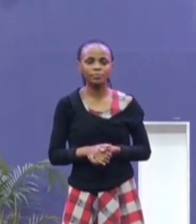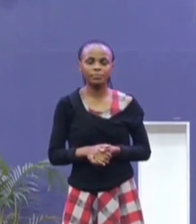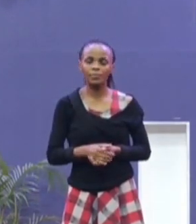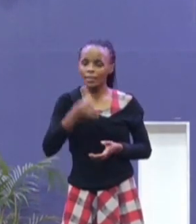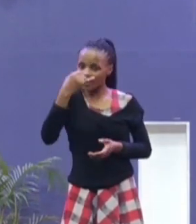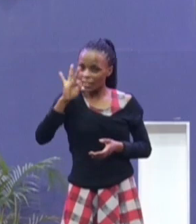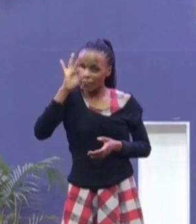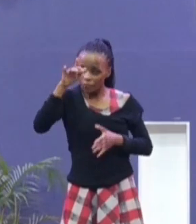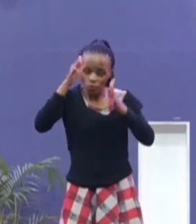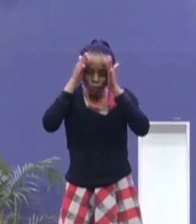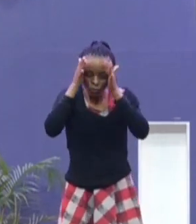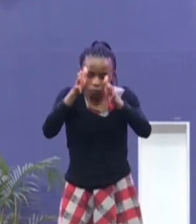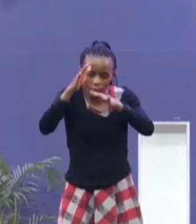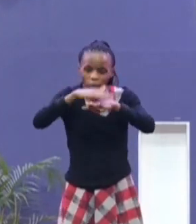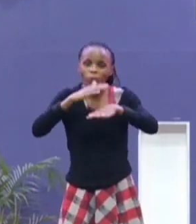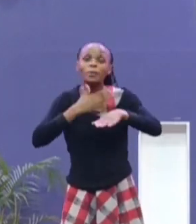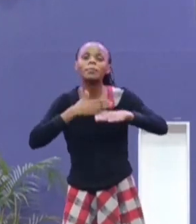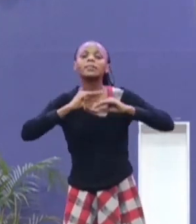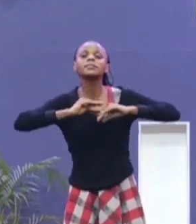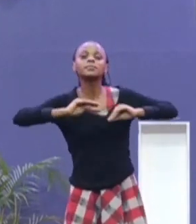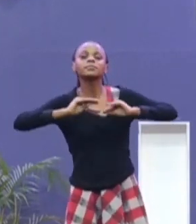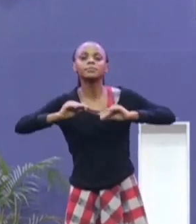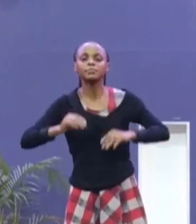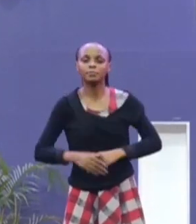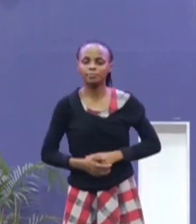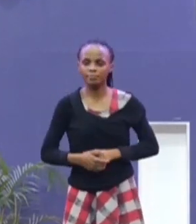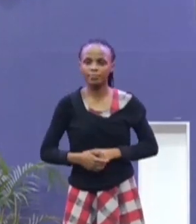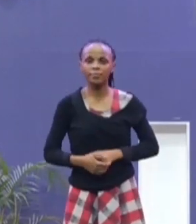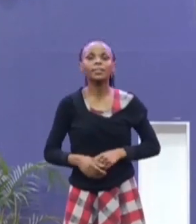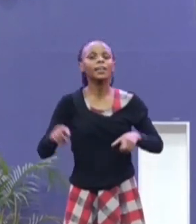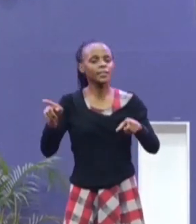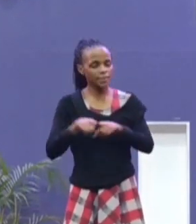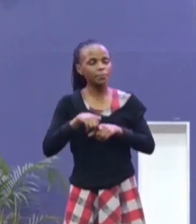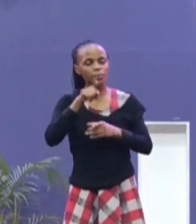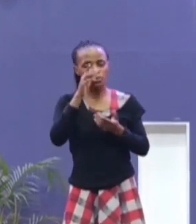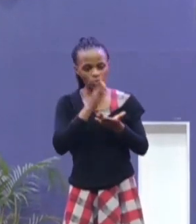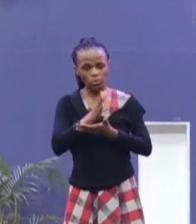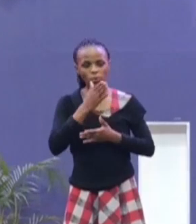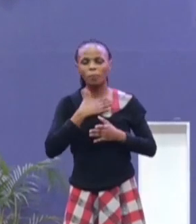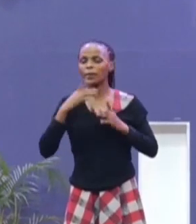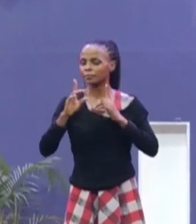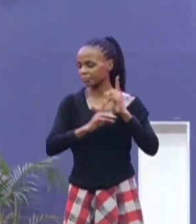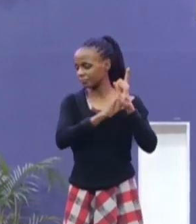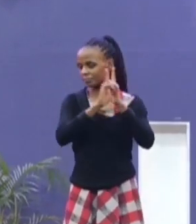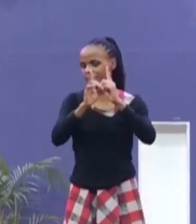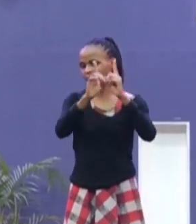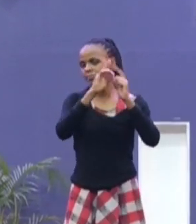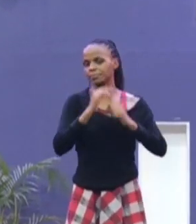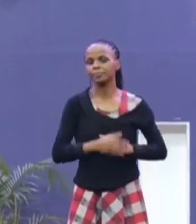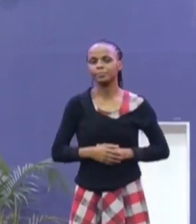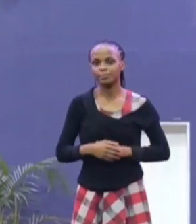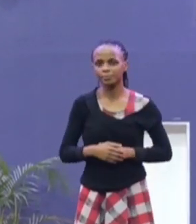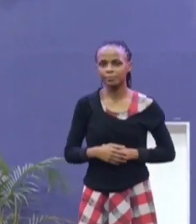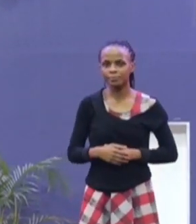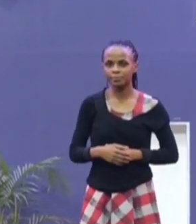my teaching, bwe munywerera mu kigambo kyange, you are real my disciples, nga muli bayigirizwa bange ddala,